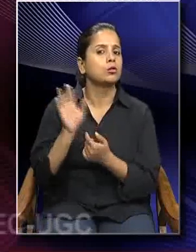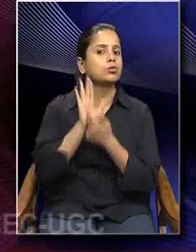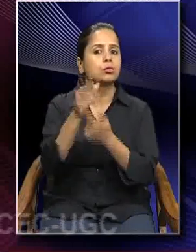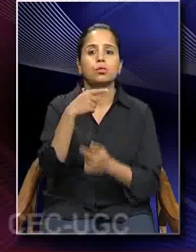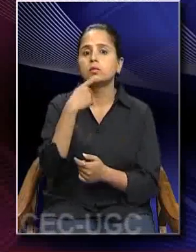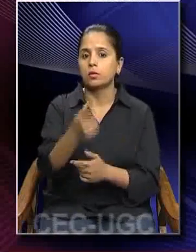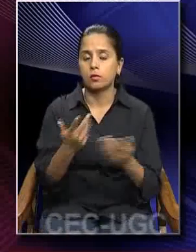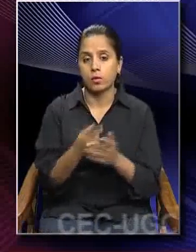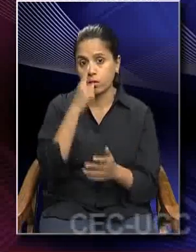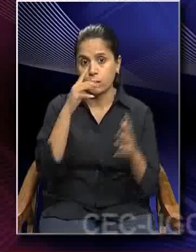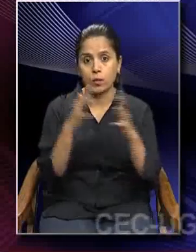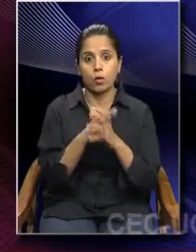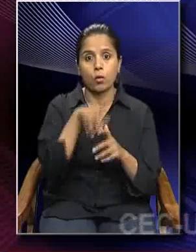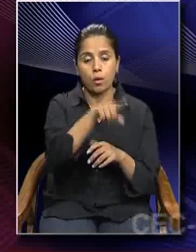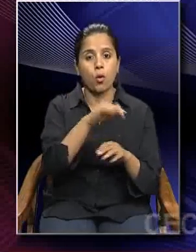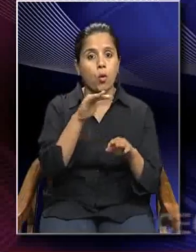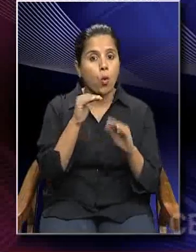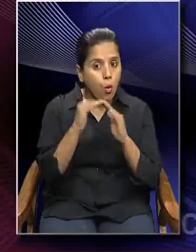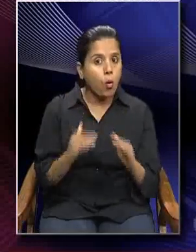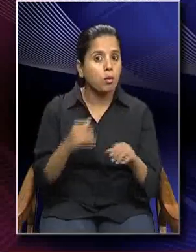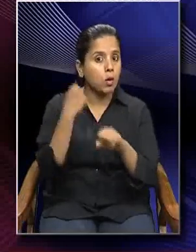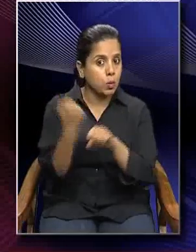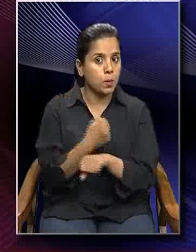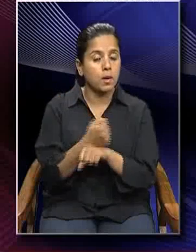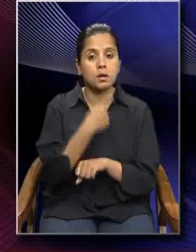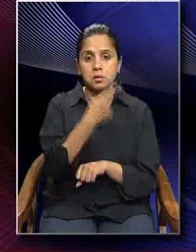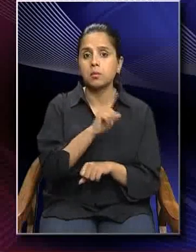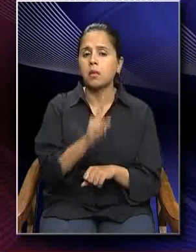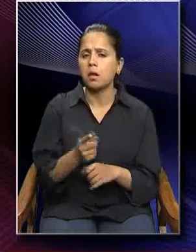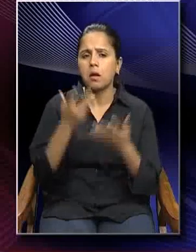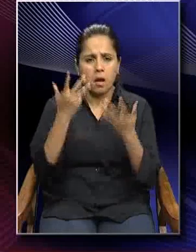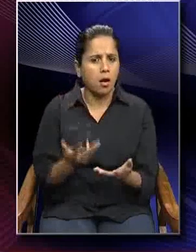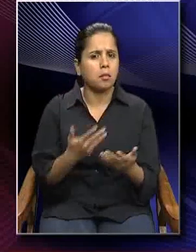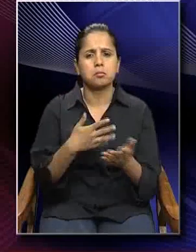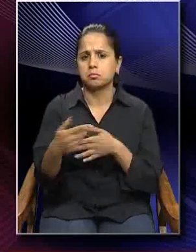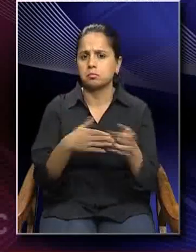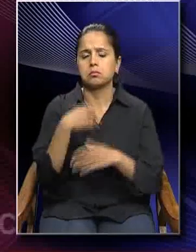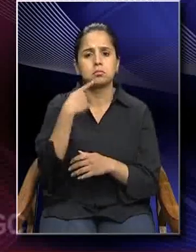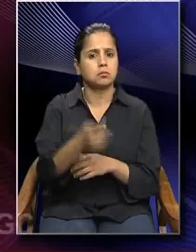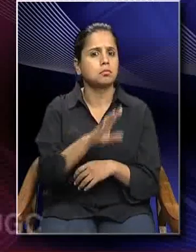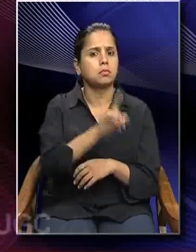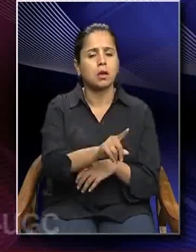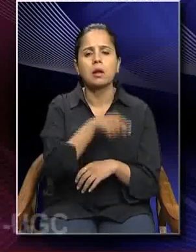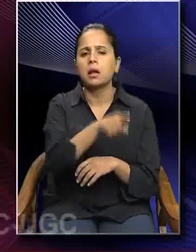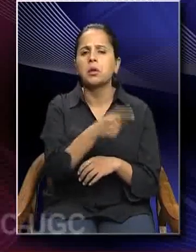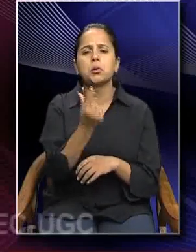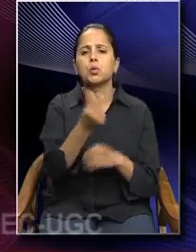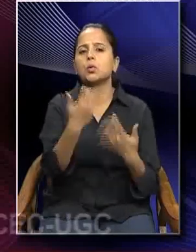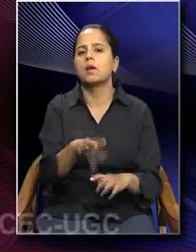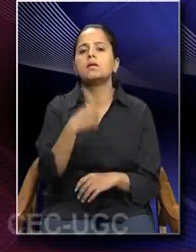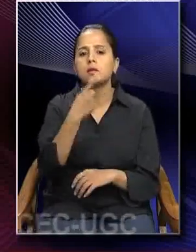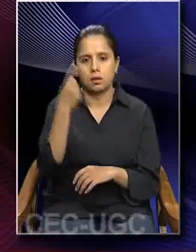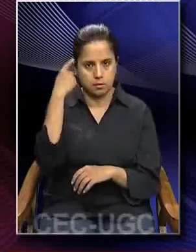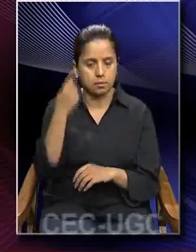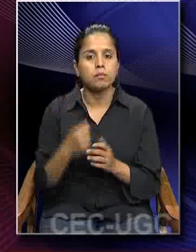that women's labor at home, however heavy, was regarded as unproductive.